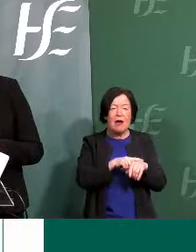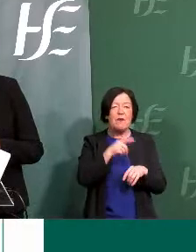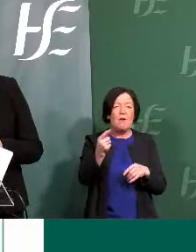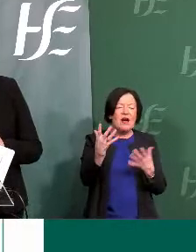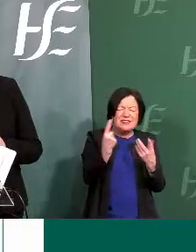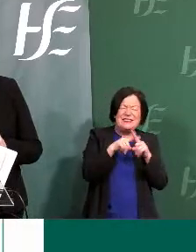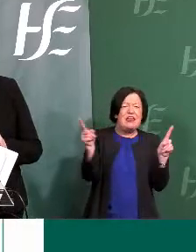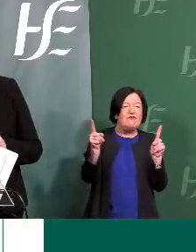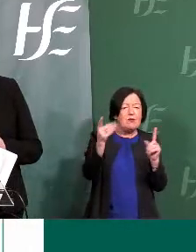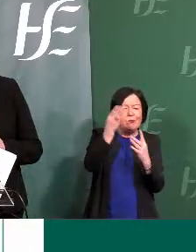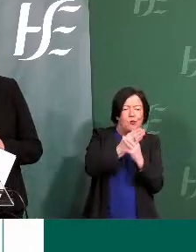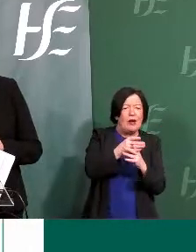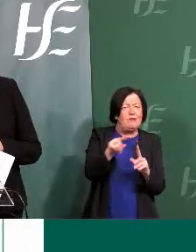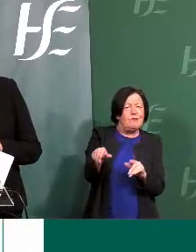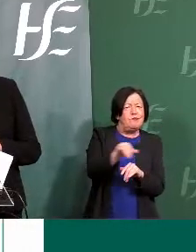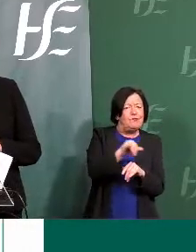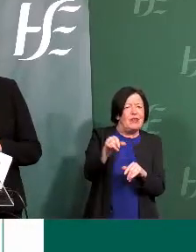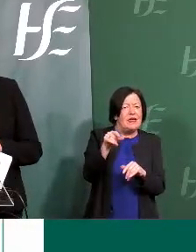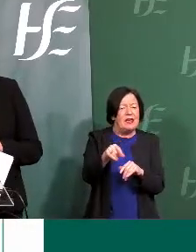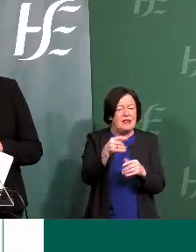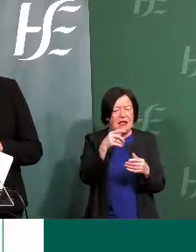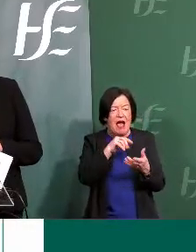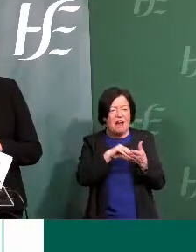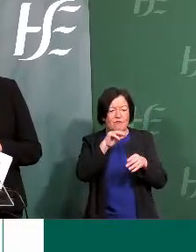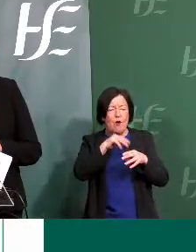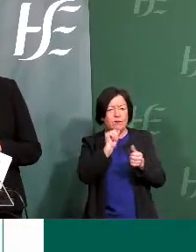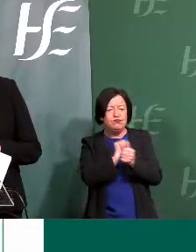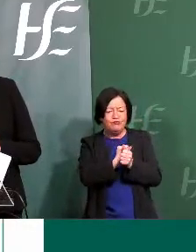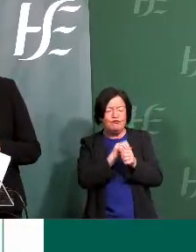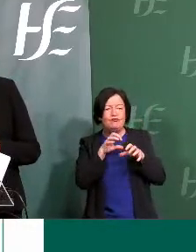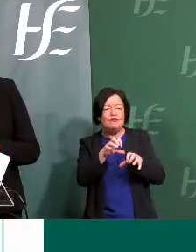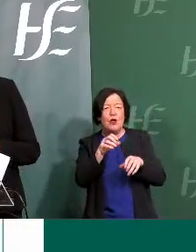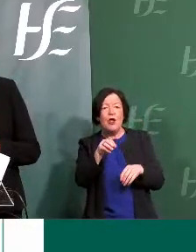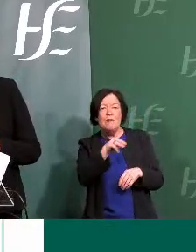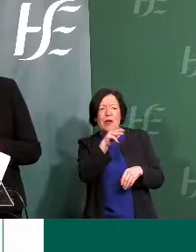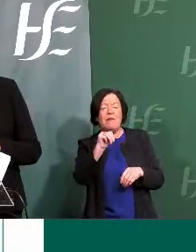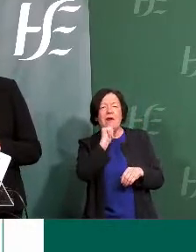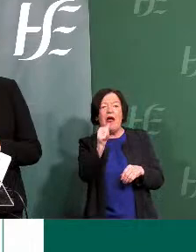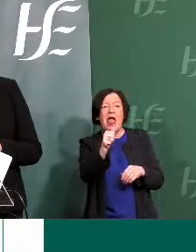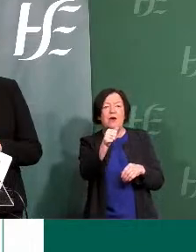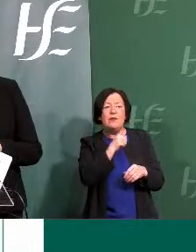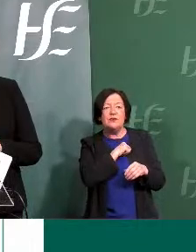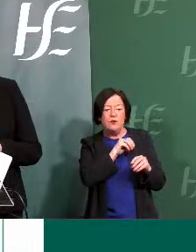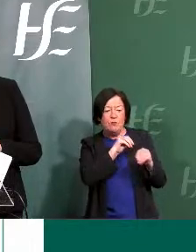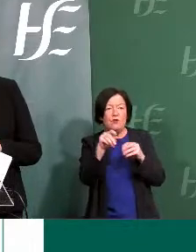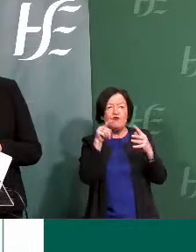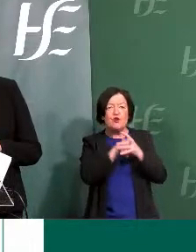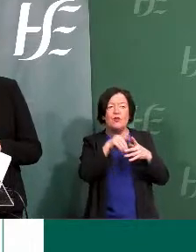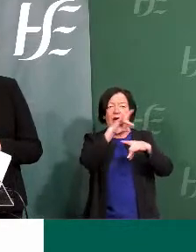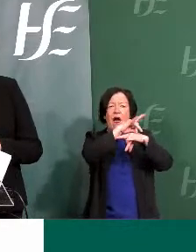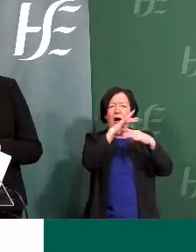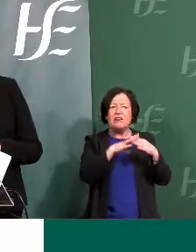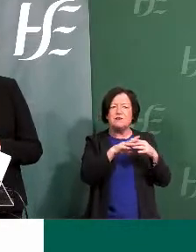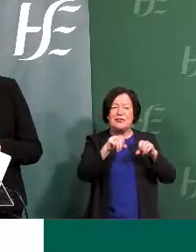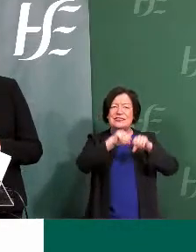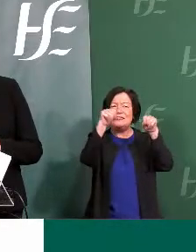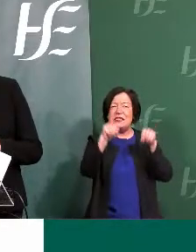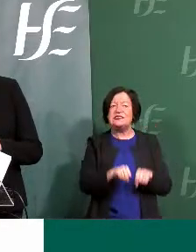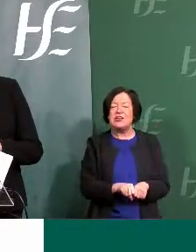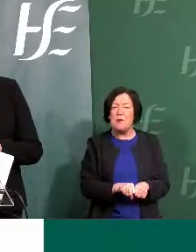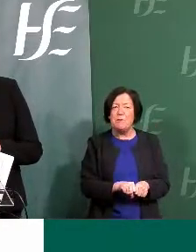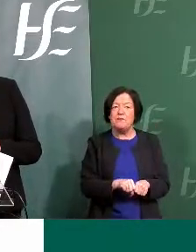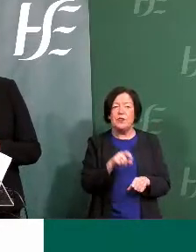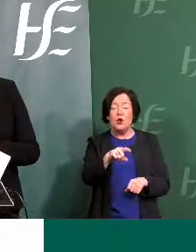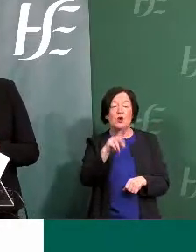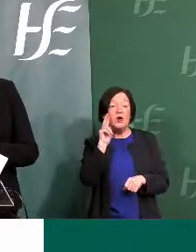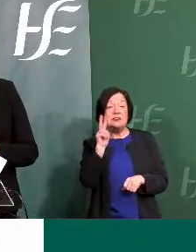terms of, why is the congestion there in terms of just people not being able to move through our hospital system as quickly? And we